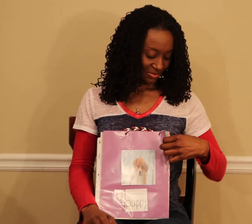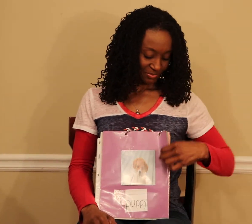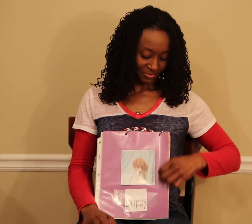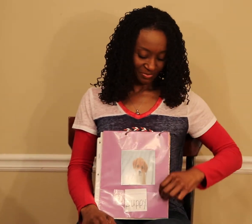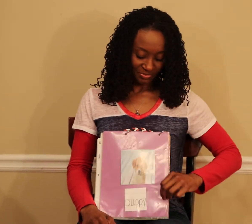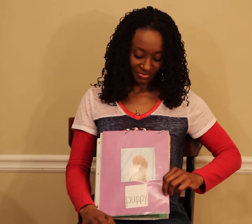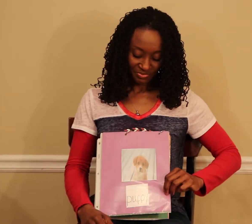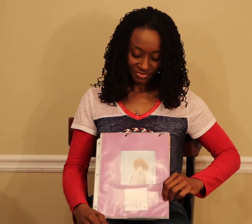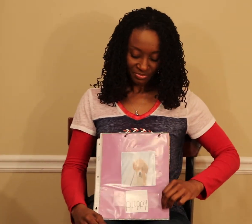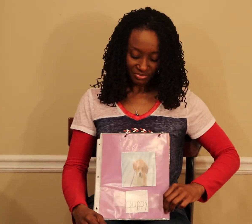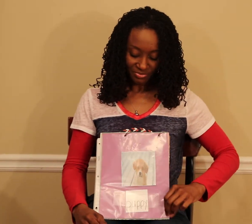Hi friends,